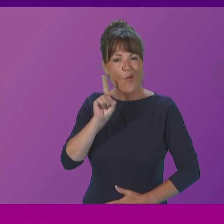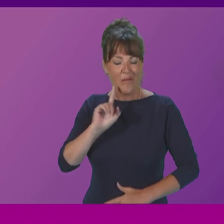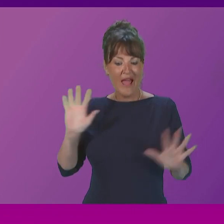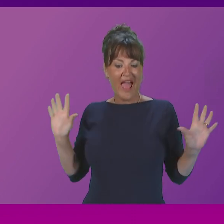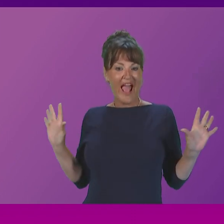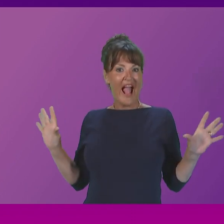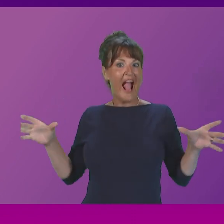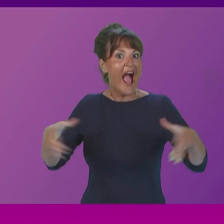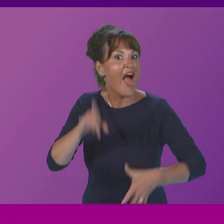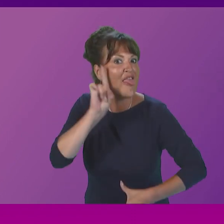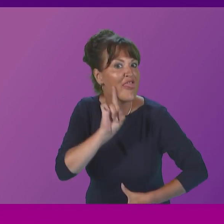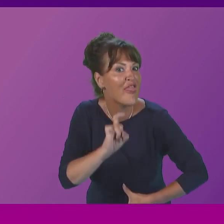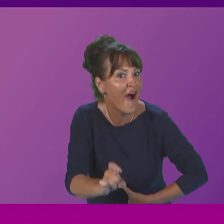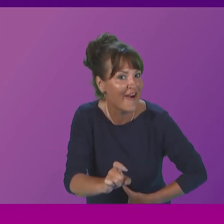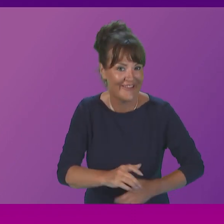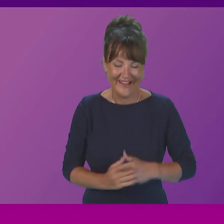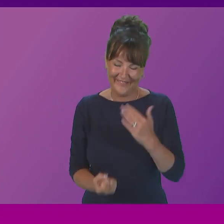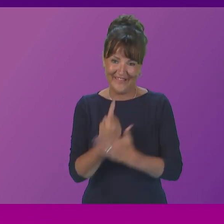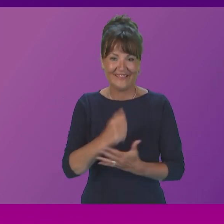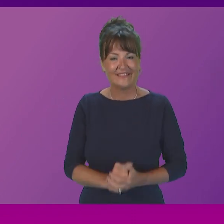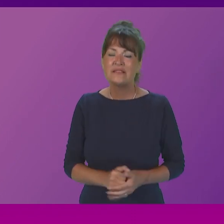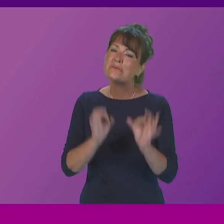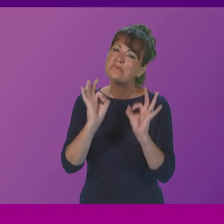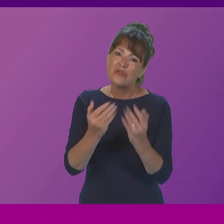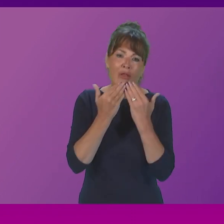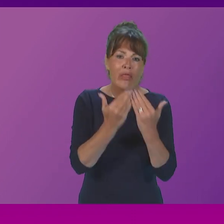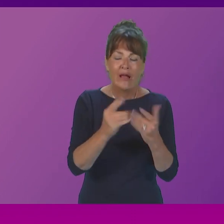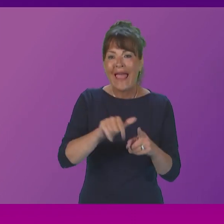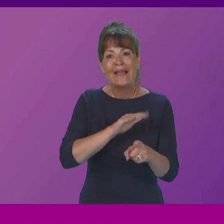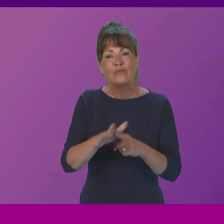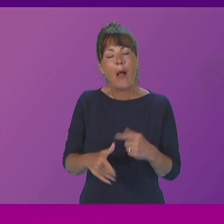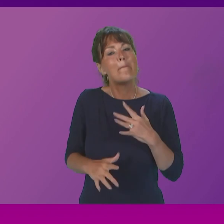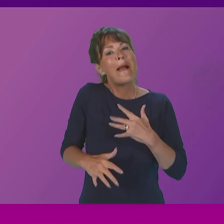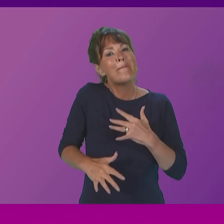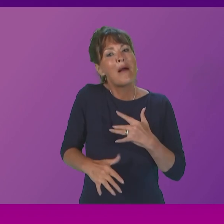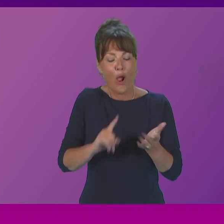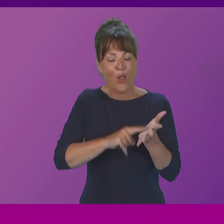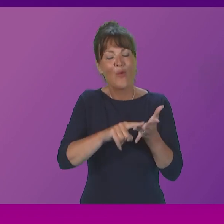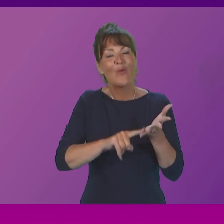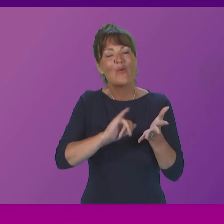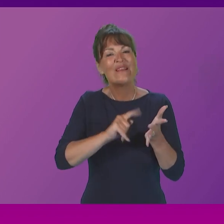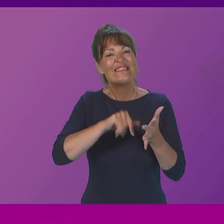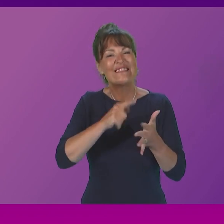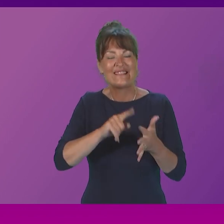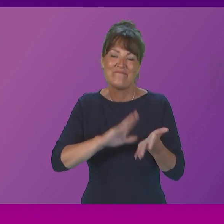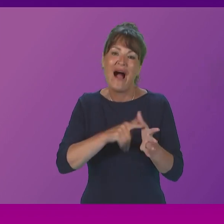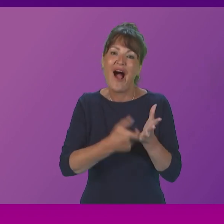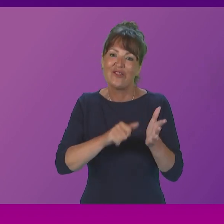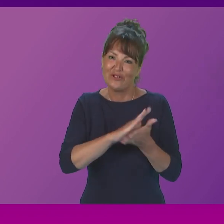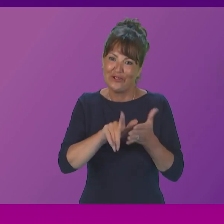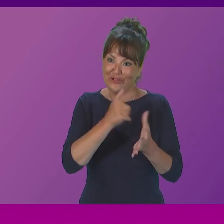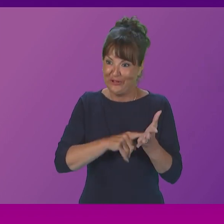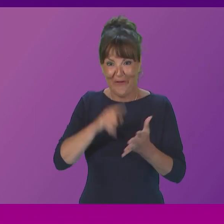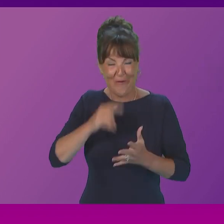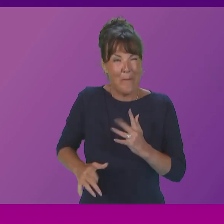GatHER event. And a special thank you to Edinburgh Piper Louise Marshall for her fabulous performance as we all